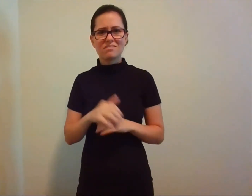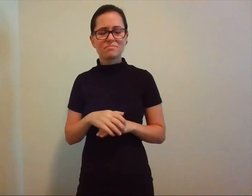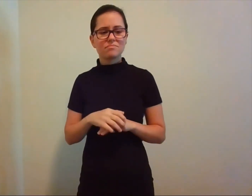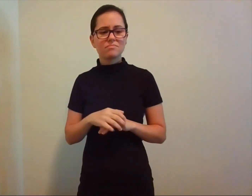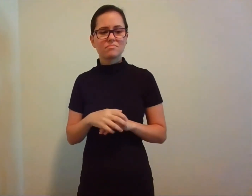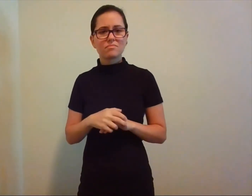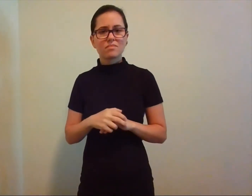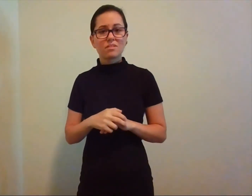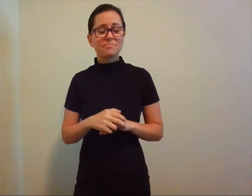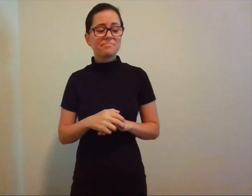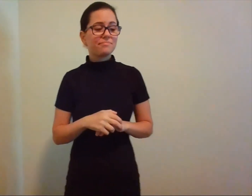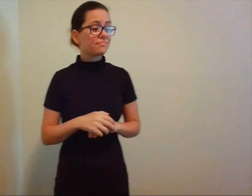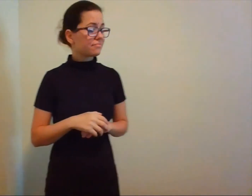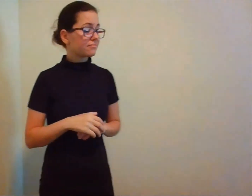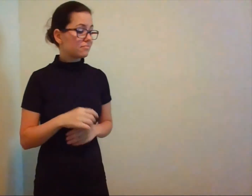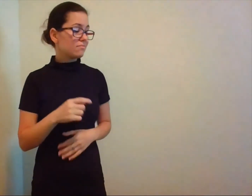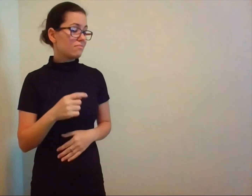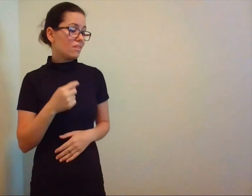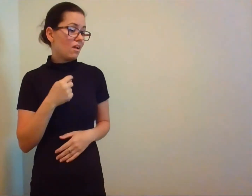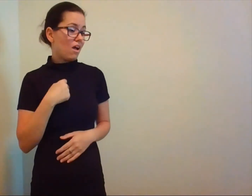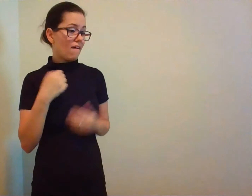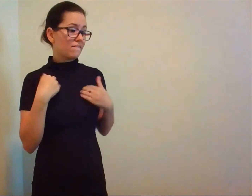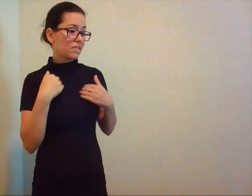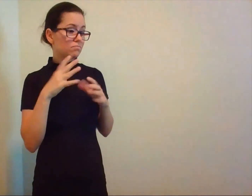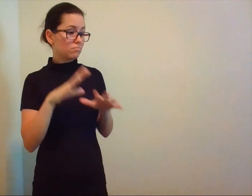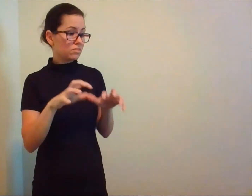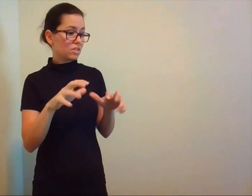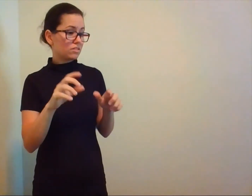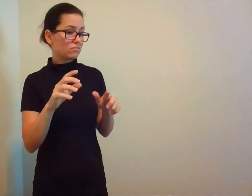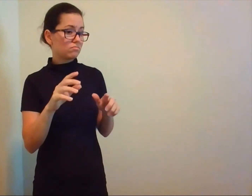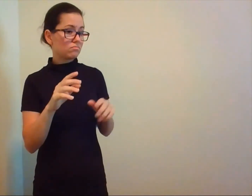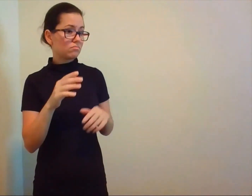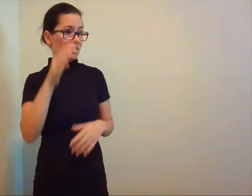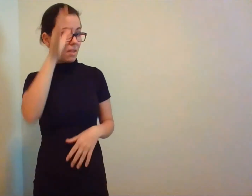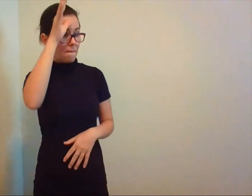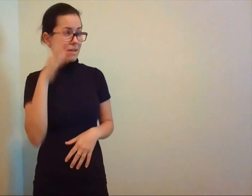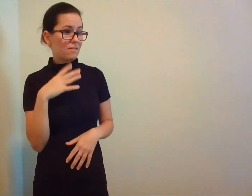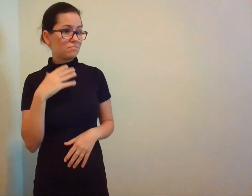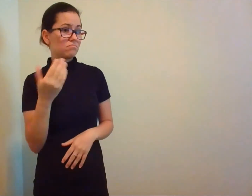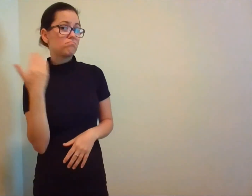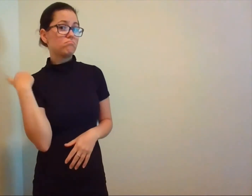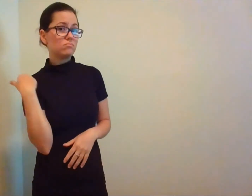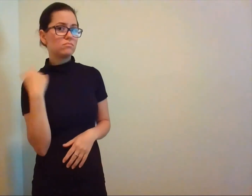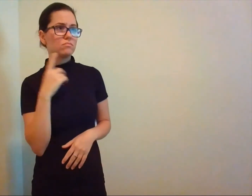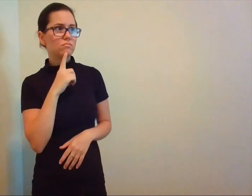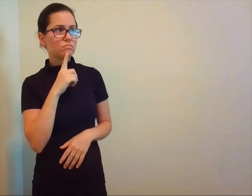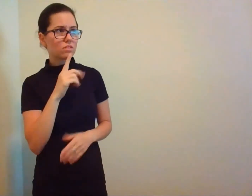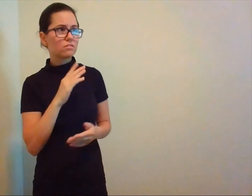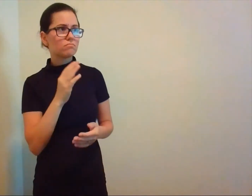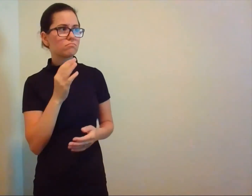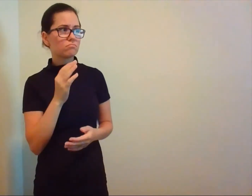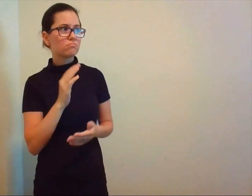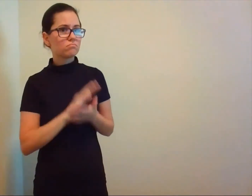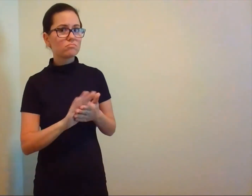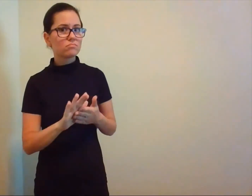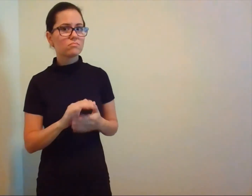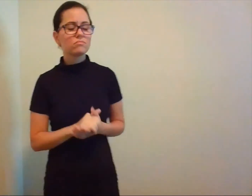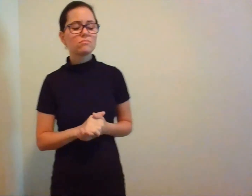all-male massage before. But the funny thing is Jessie said, as we were waiting, she was like, it's interesting that both